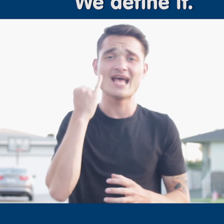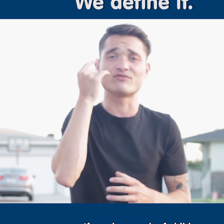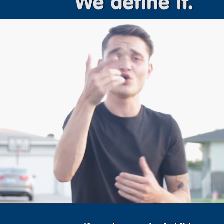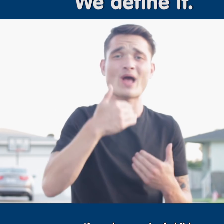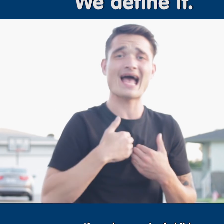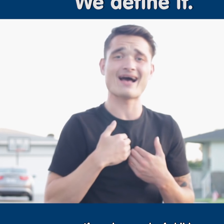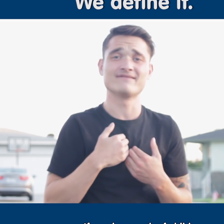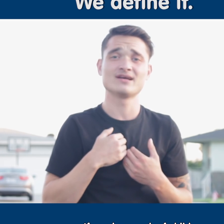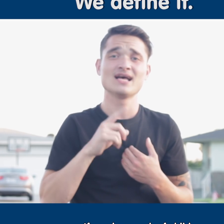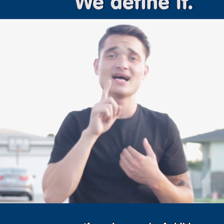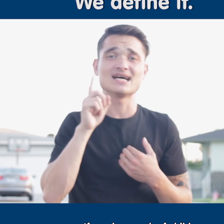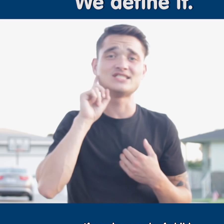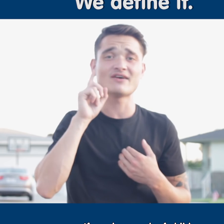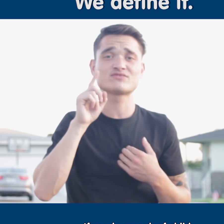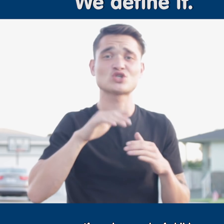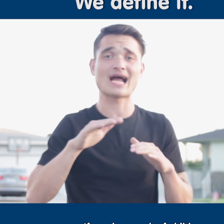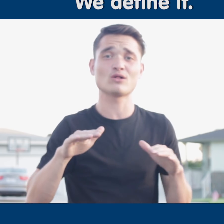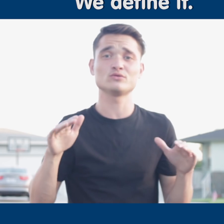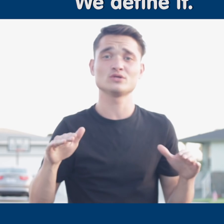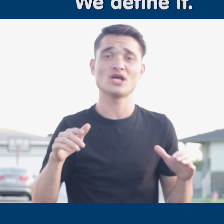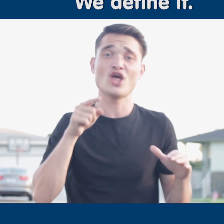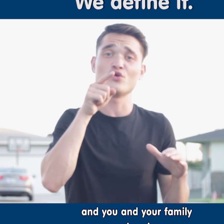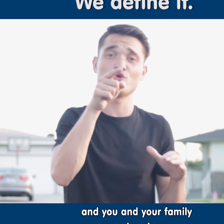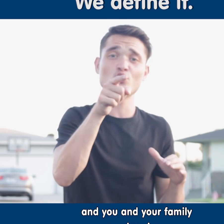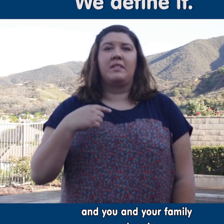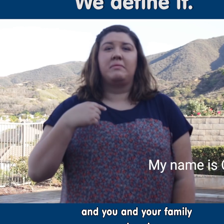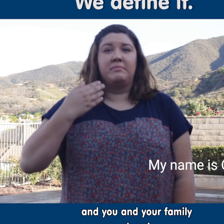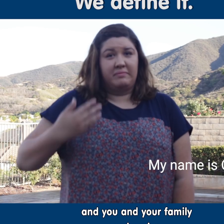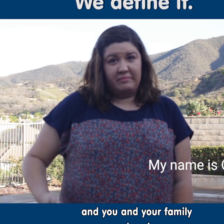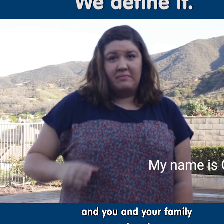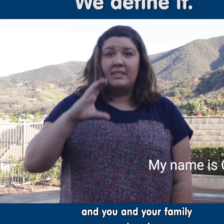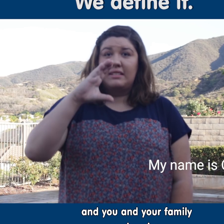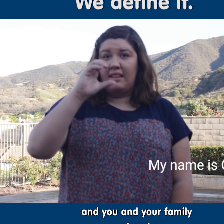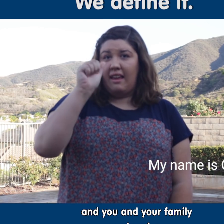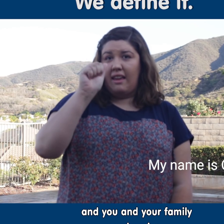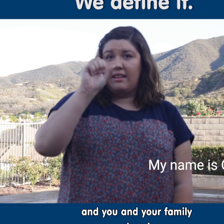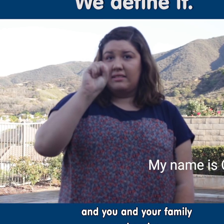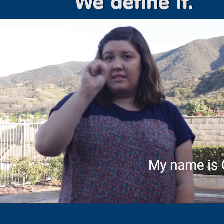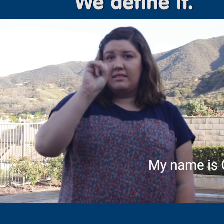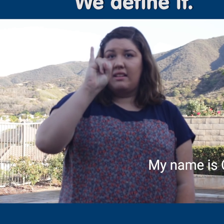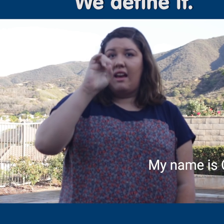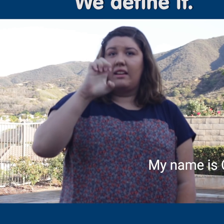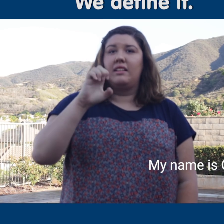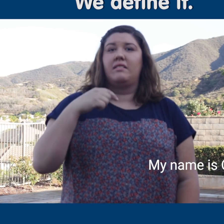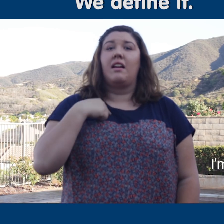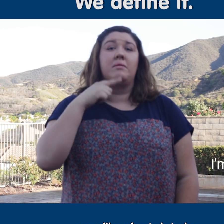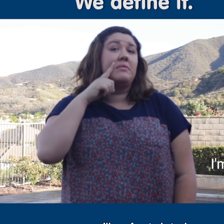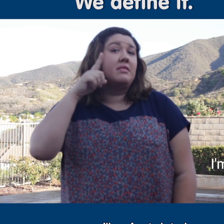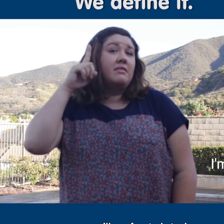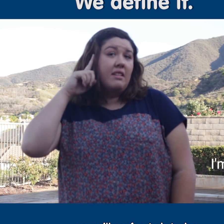you have a deaf child and you and the family are hearing, you will